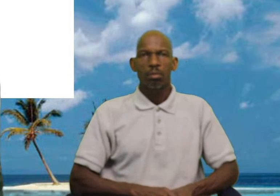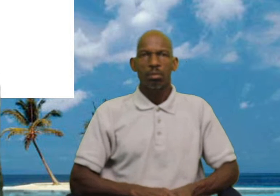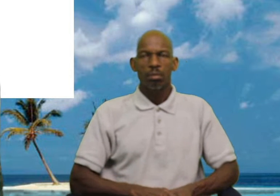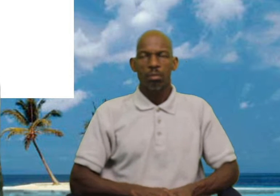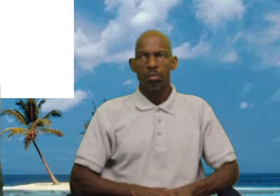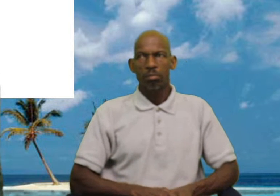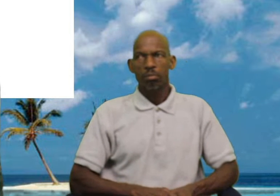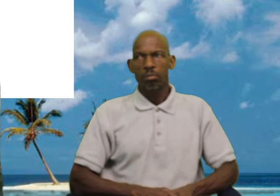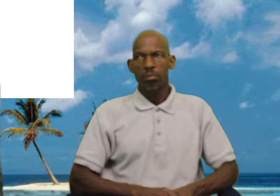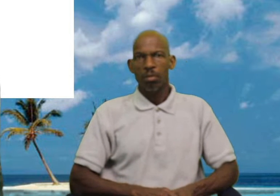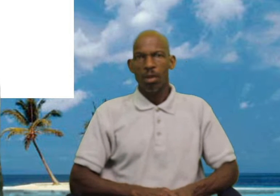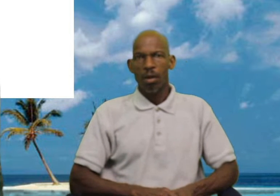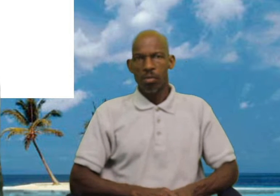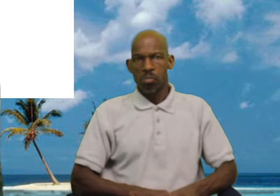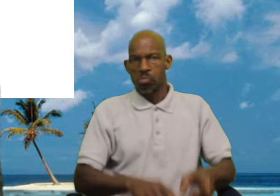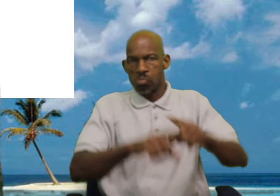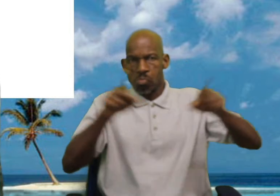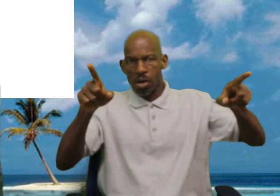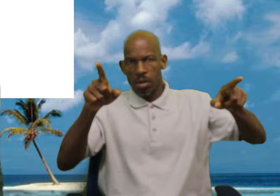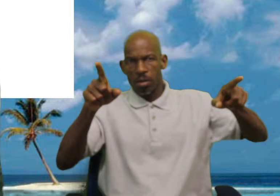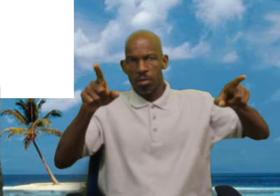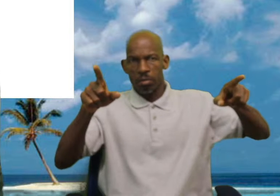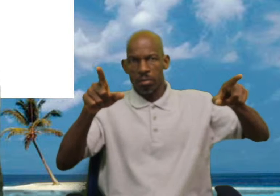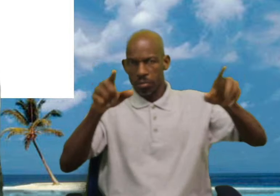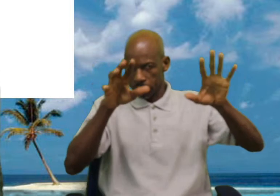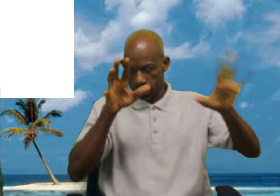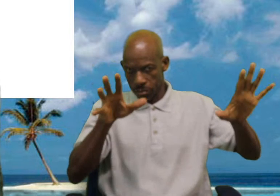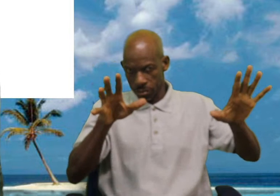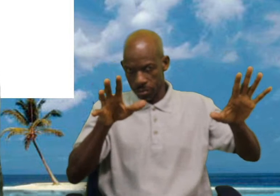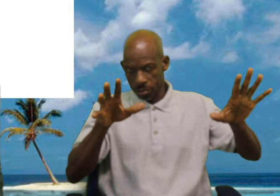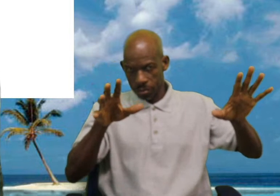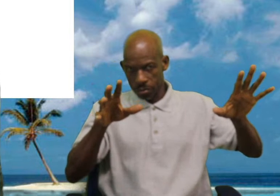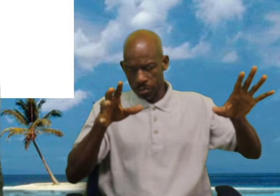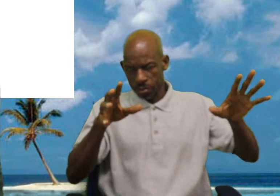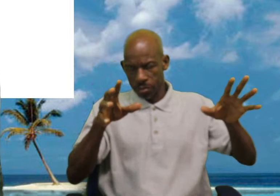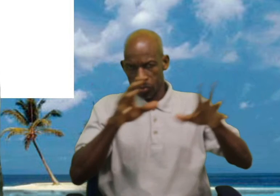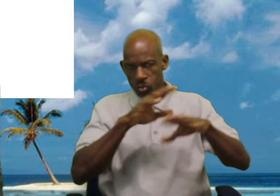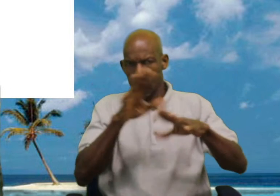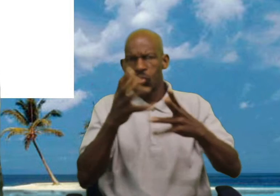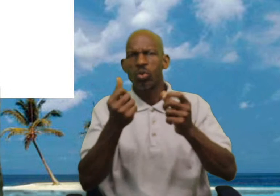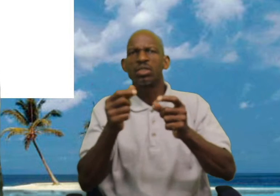But instead of saying the book, I will say